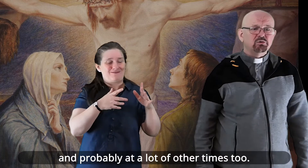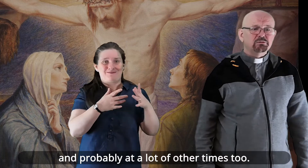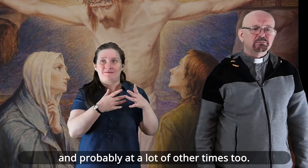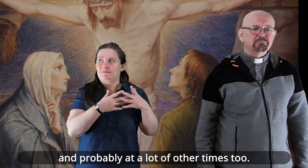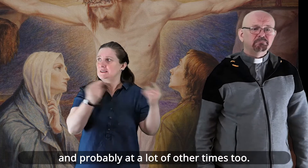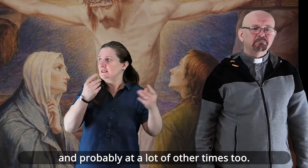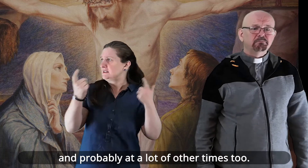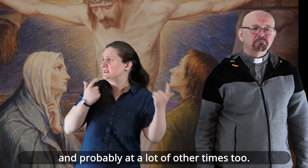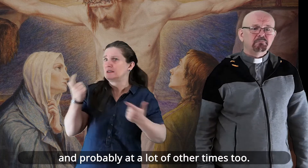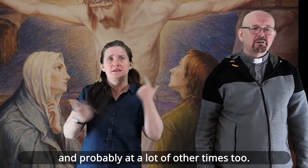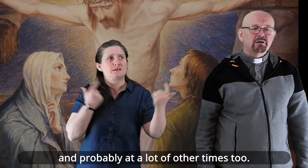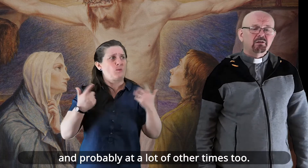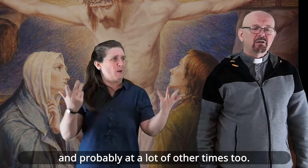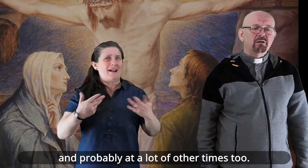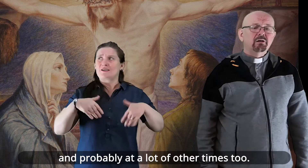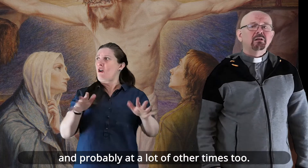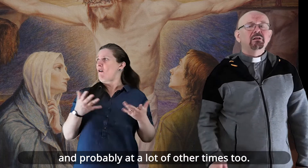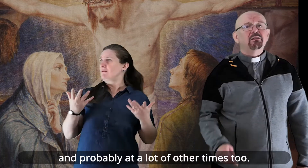too.